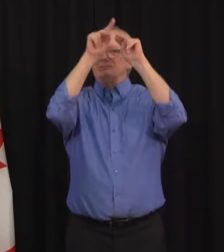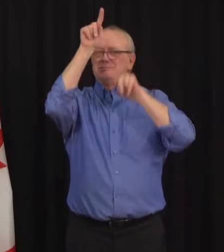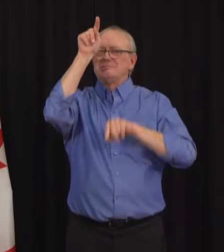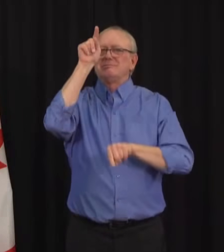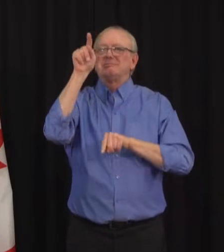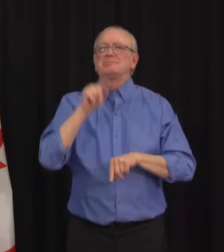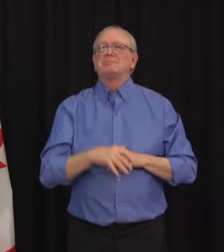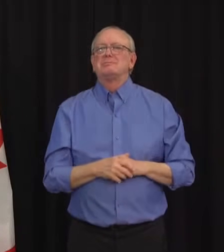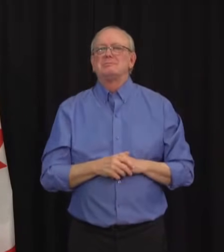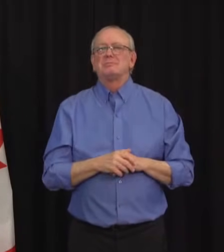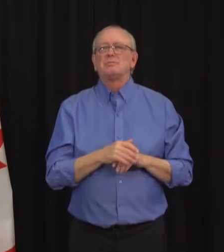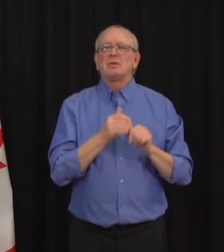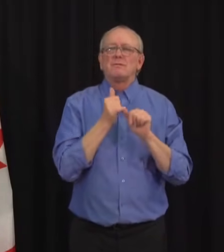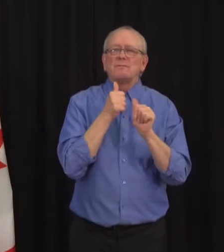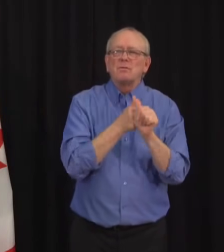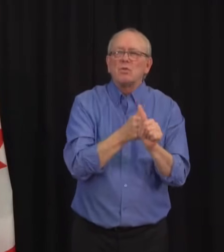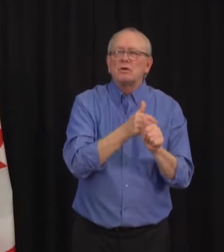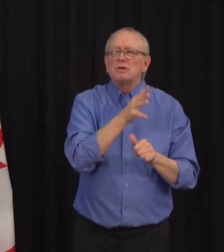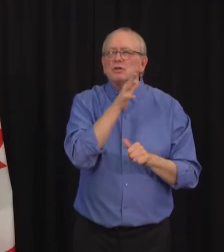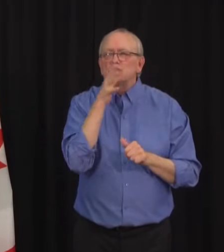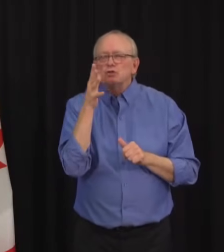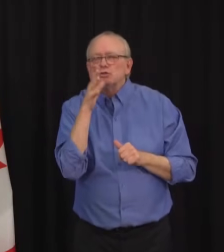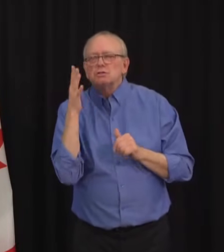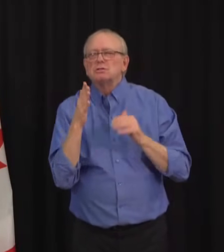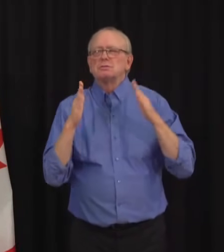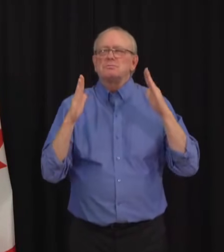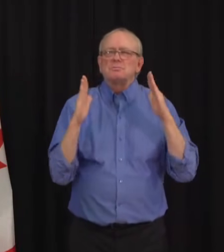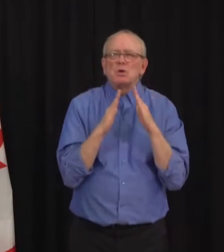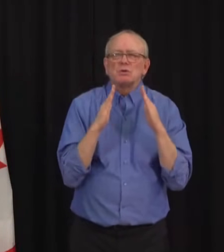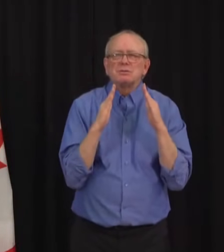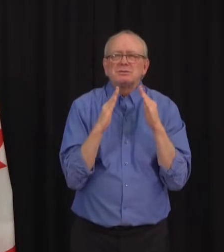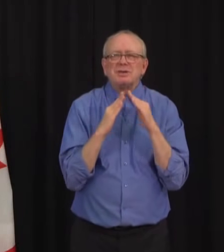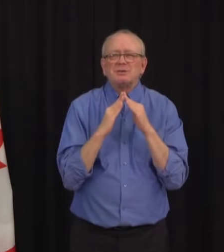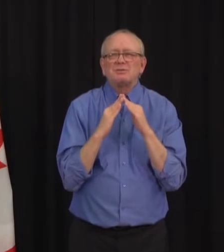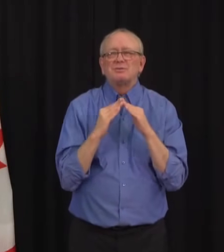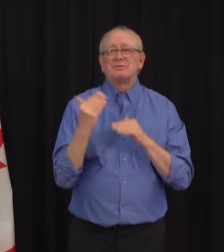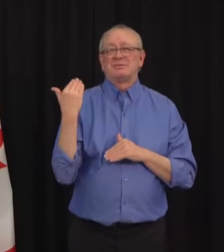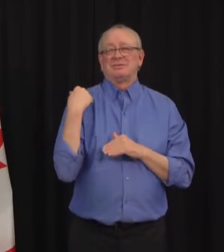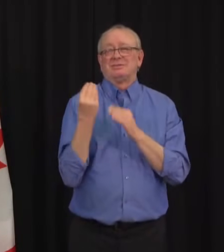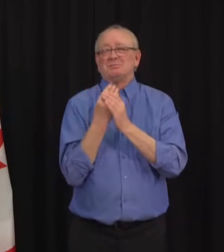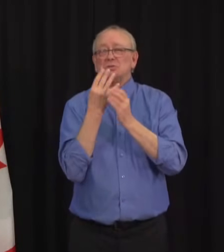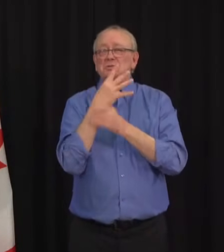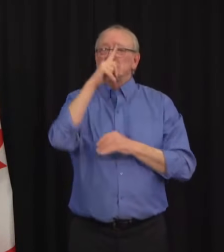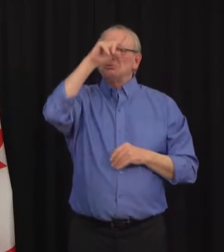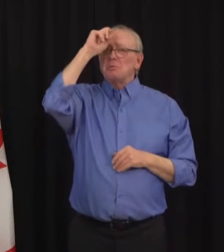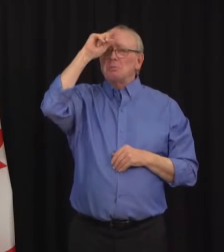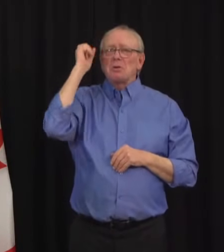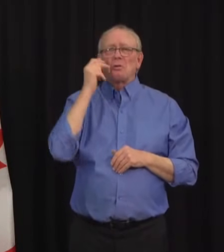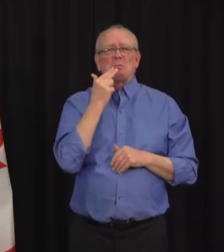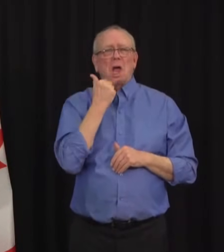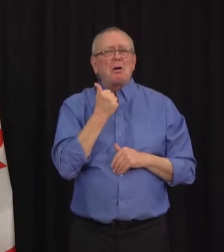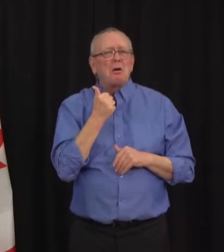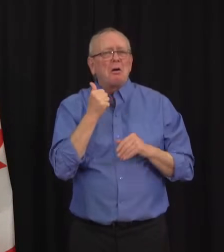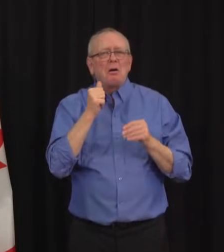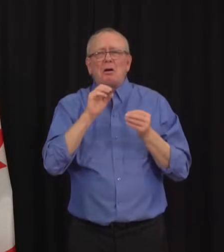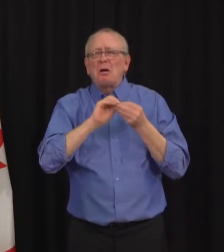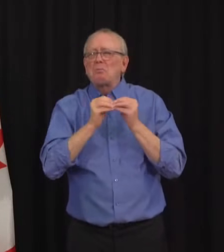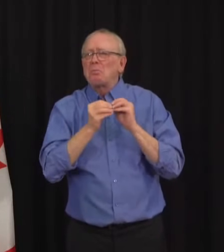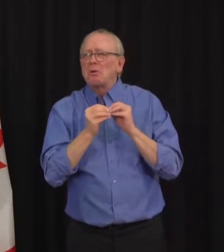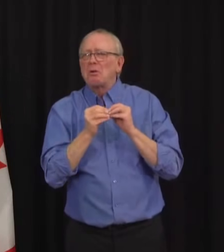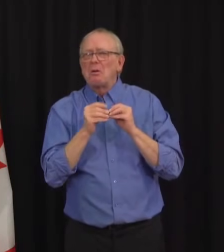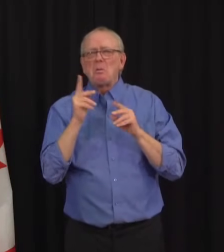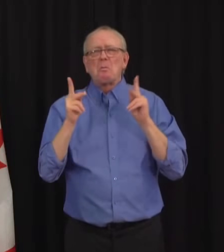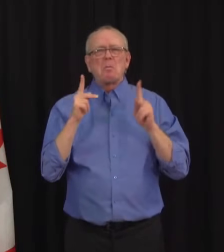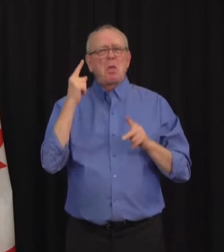so it's natural that some people living in those areas may feel safe from COVID due to their smaller populations or distance from large